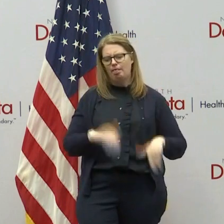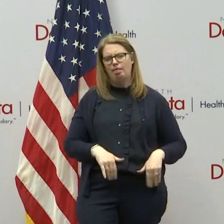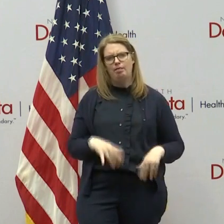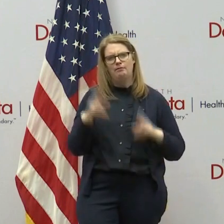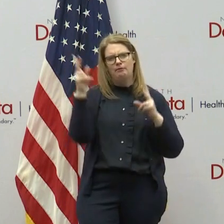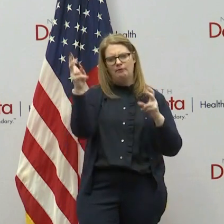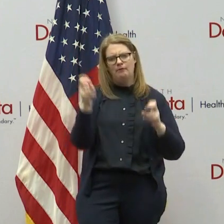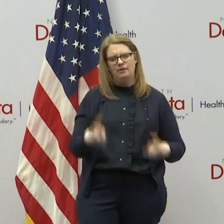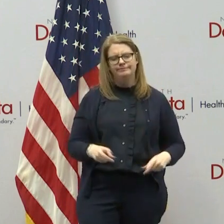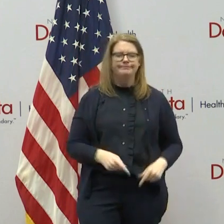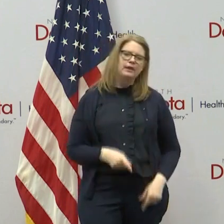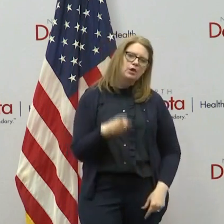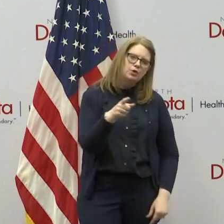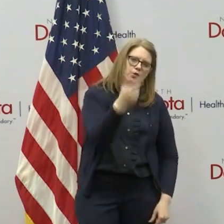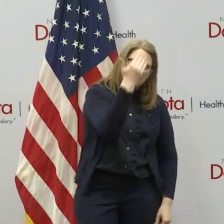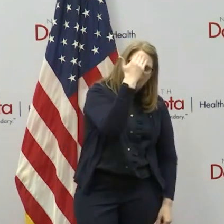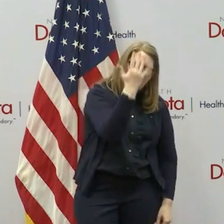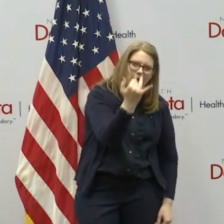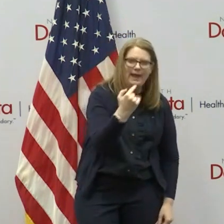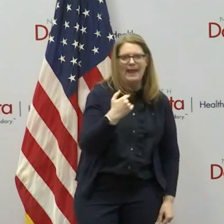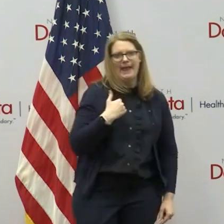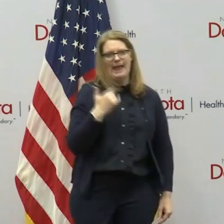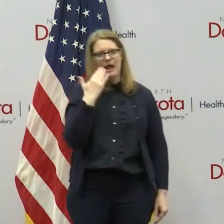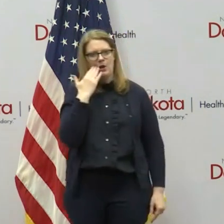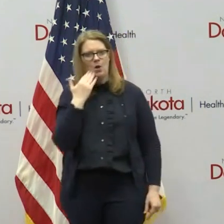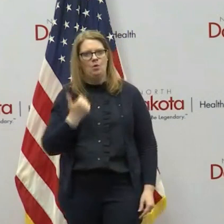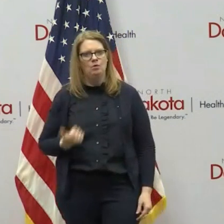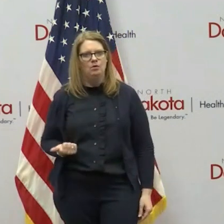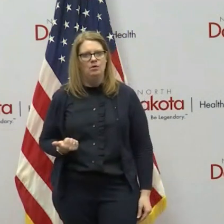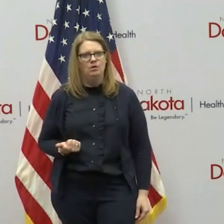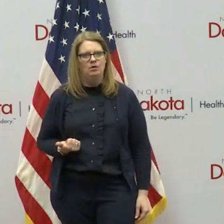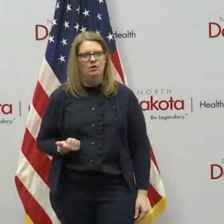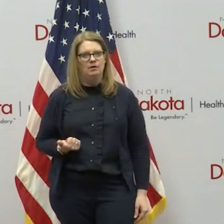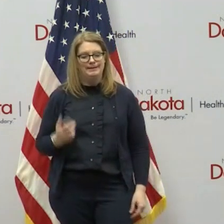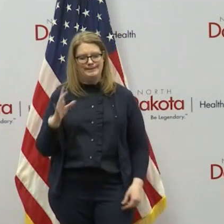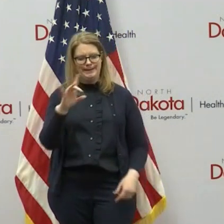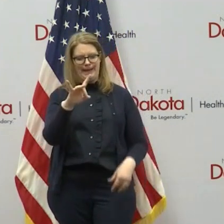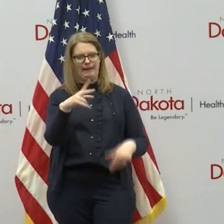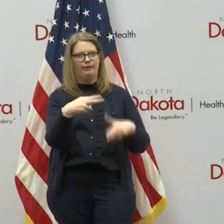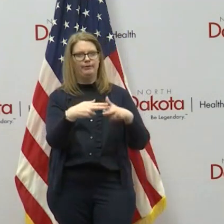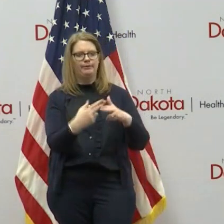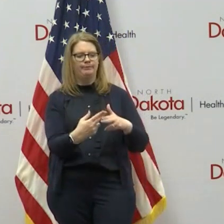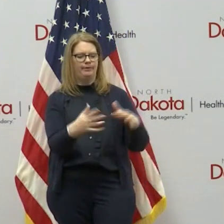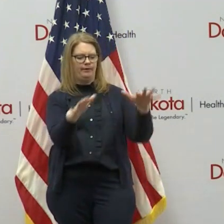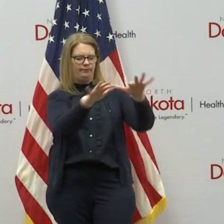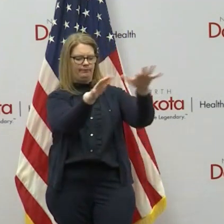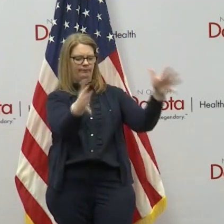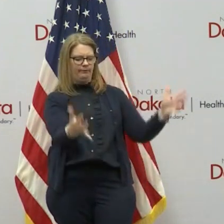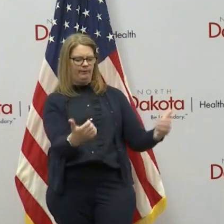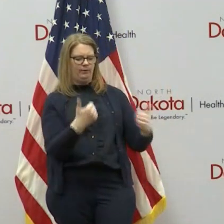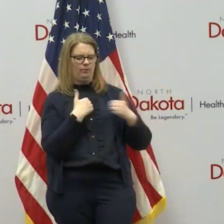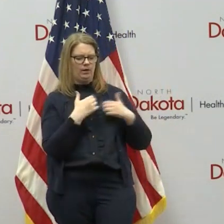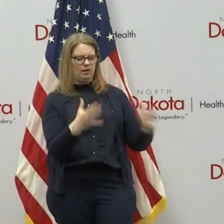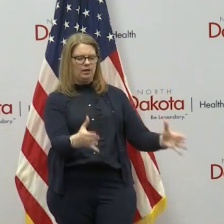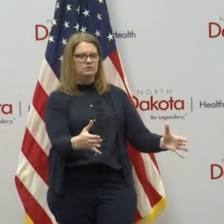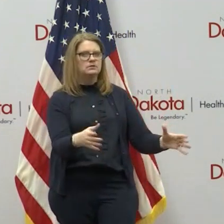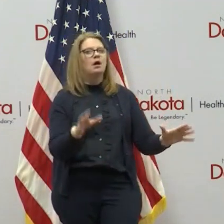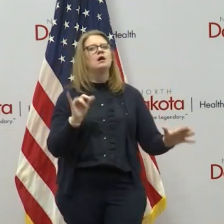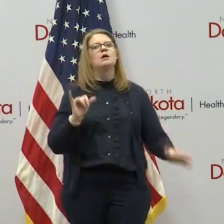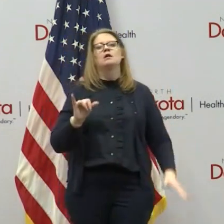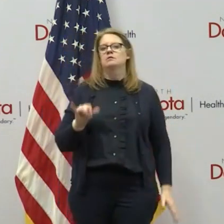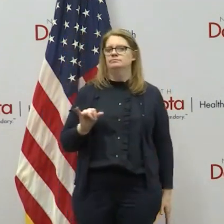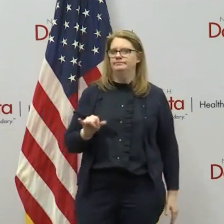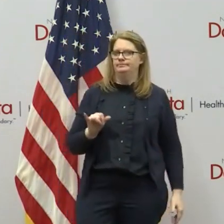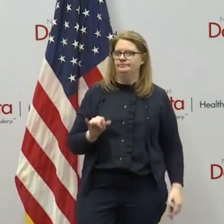know why. I know why. It's the 800-pound gorilla in the room, right? People are saying, oh, location data. There's